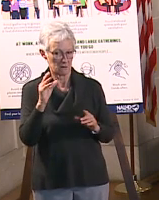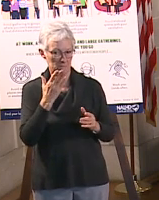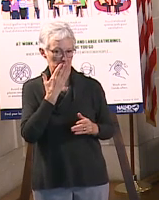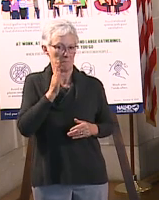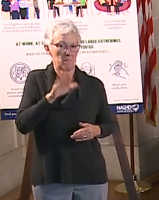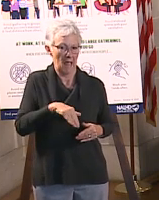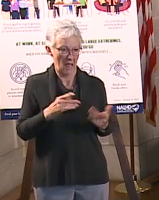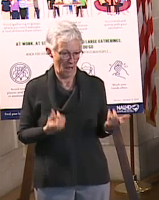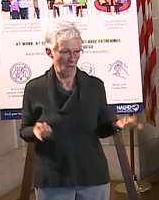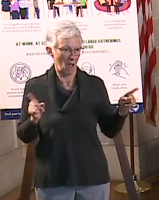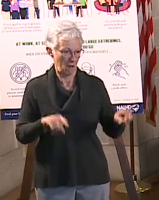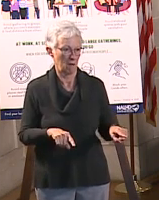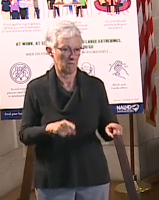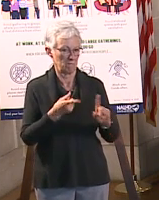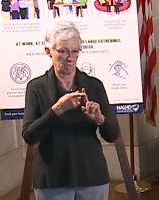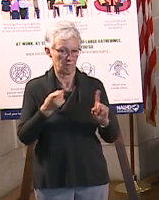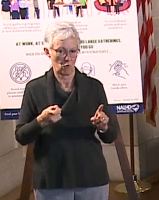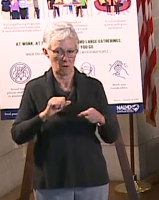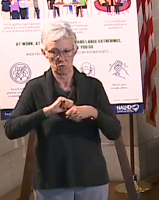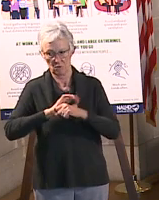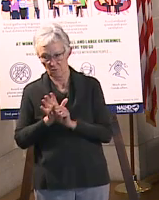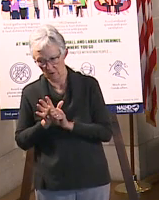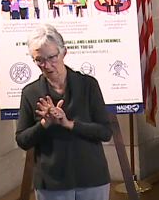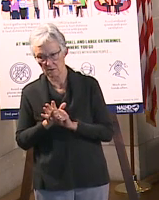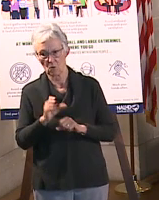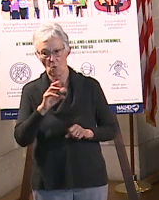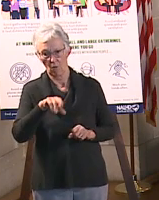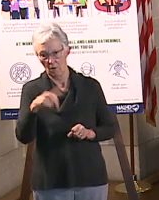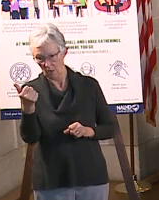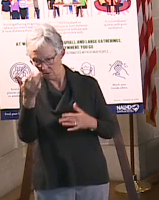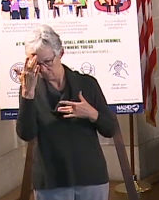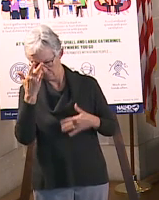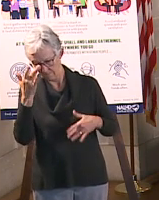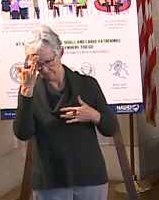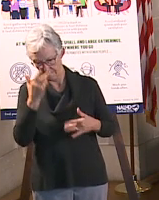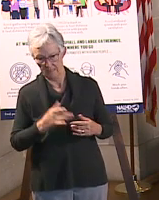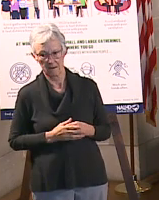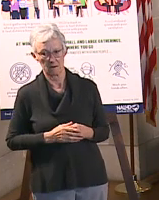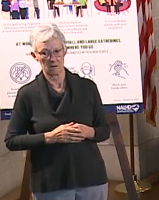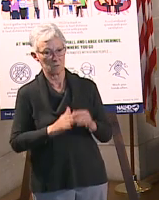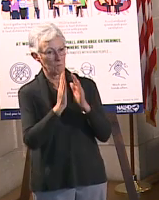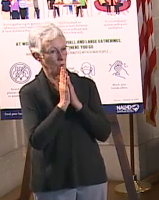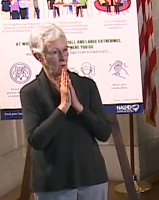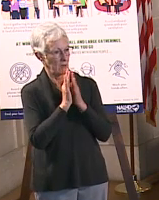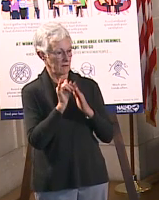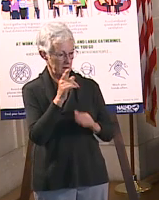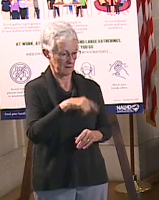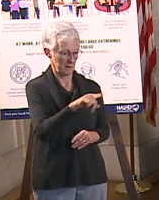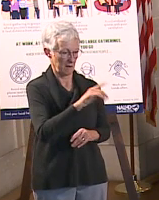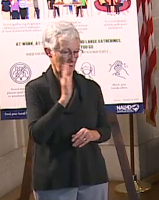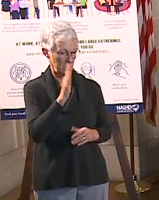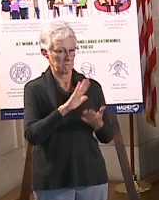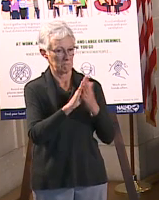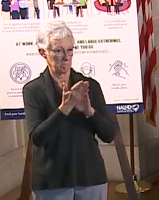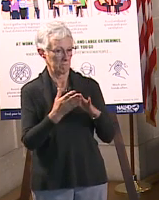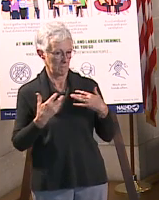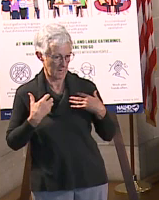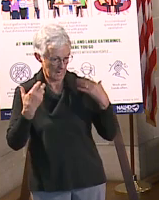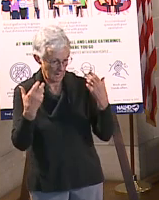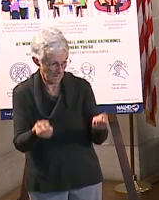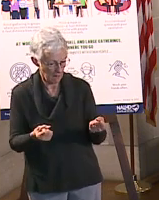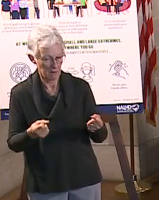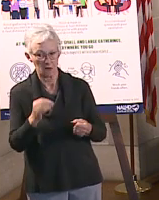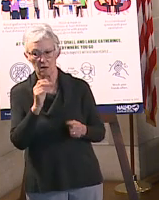with some disease, especially the coronavirus, should be completely healed. And those of us that are healthy should